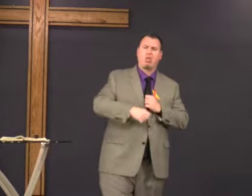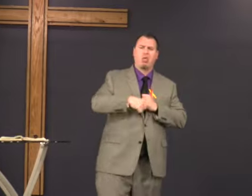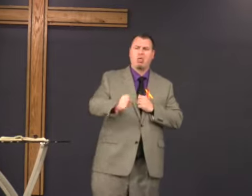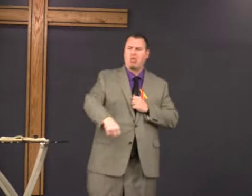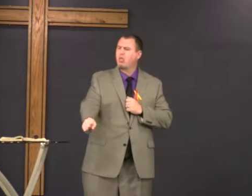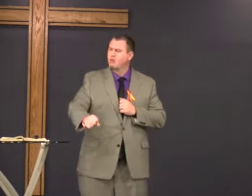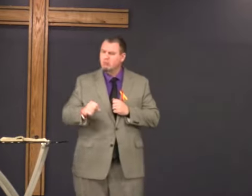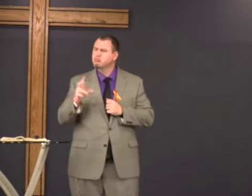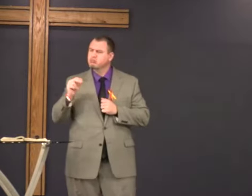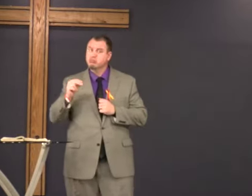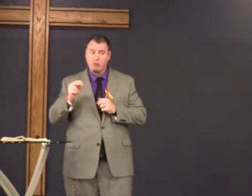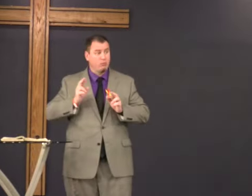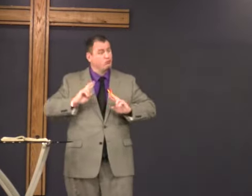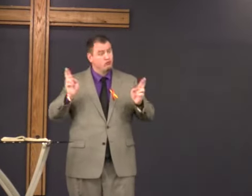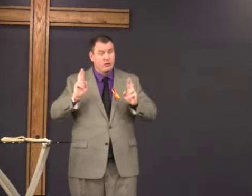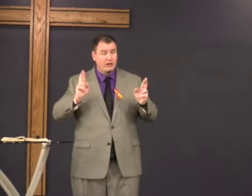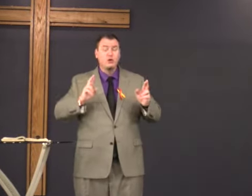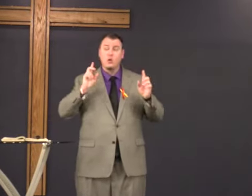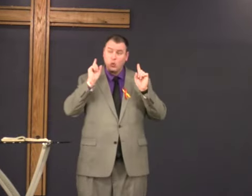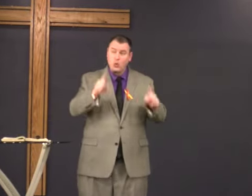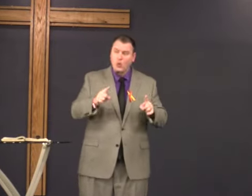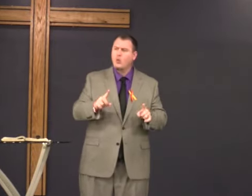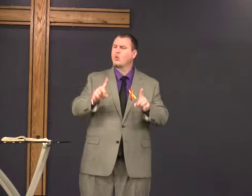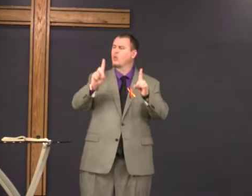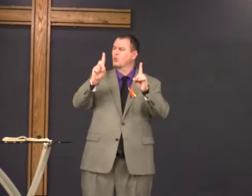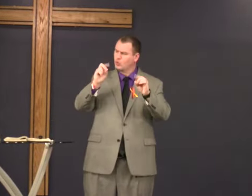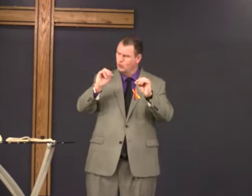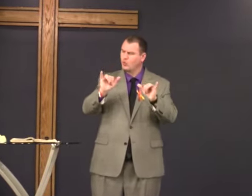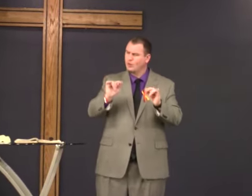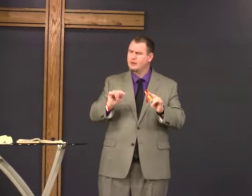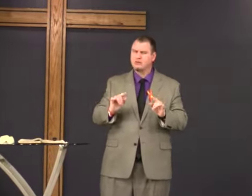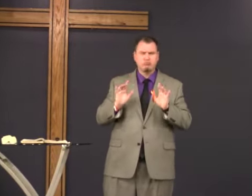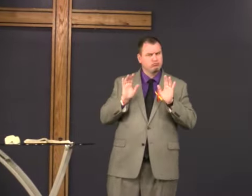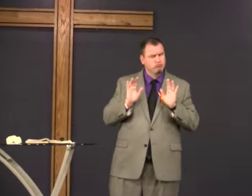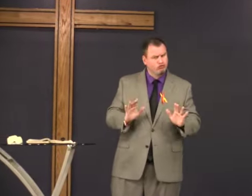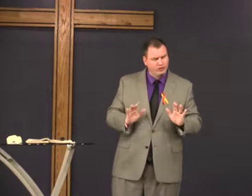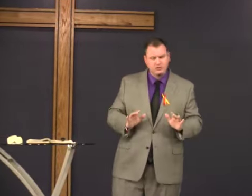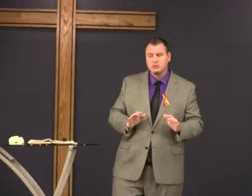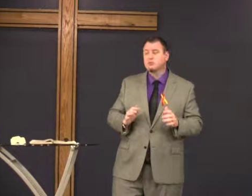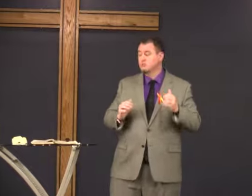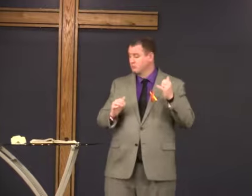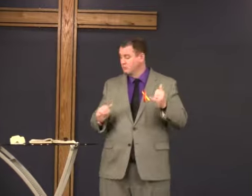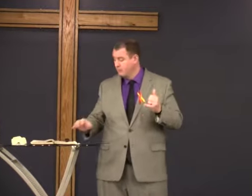He didn't delay. Nehemiah was ready and he went. He did it.